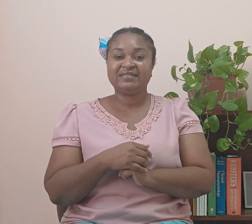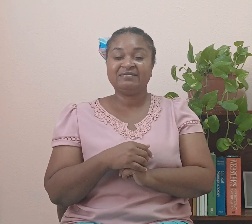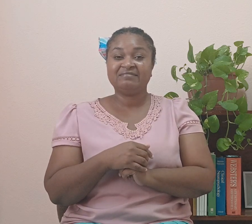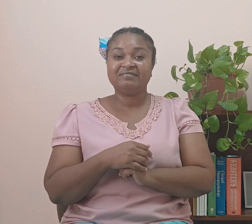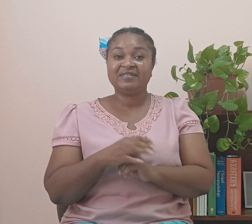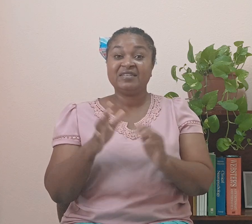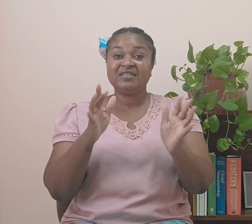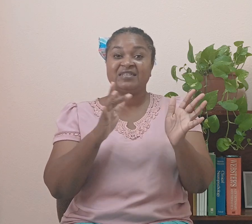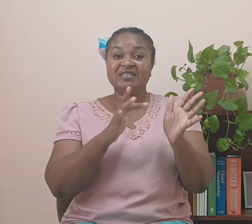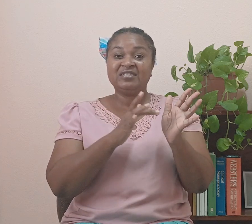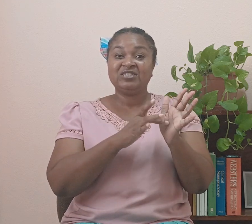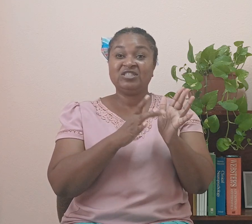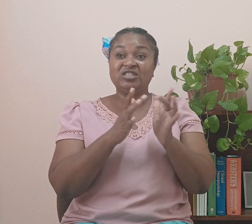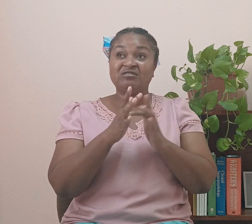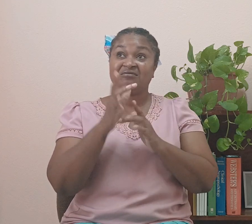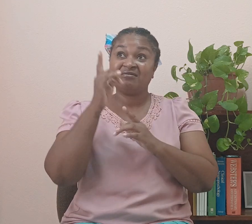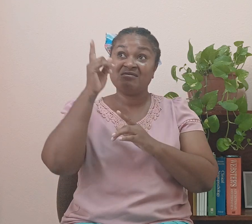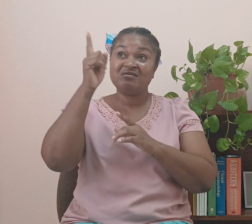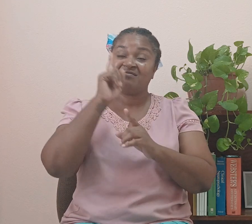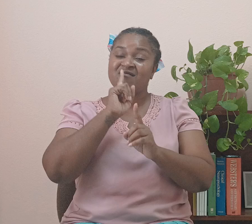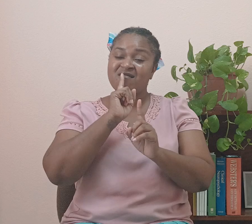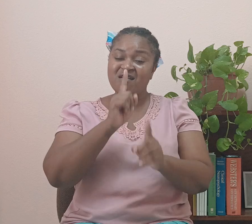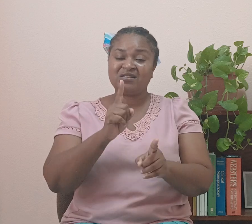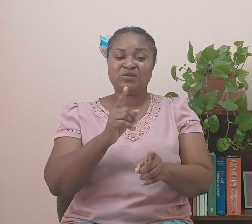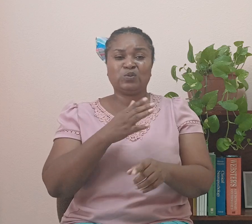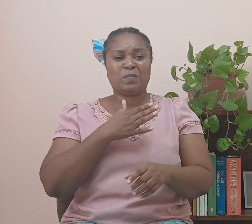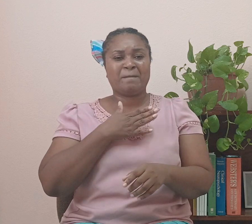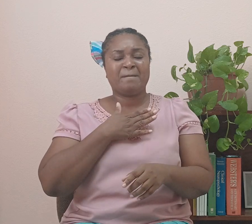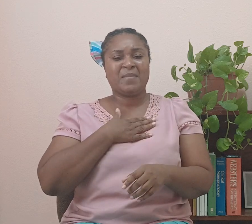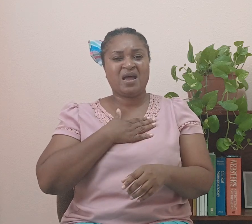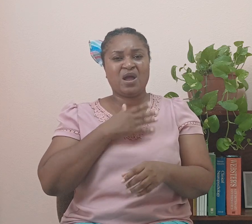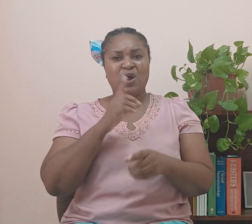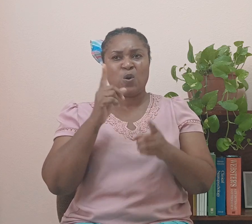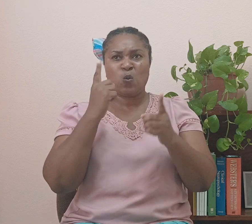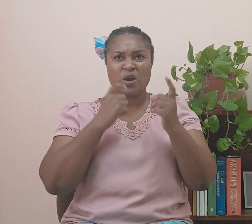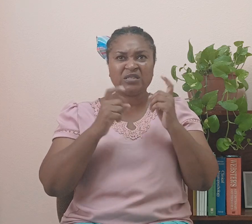Jesus is the answer to my questions about my life.